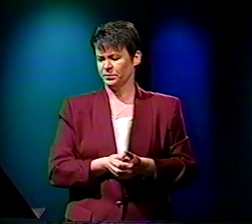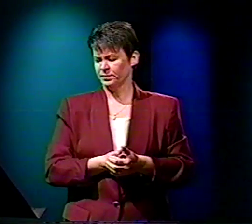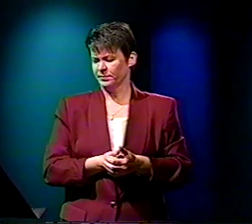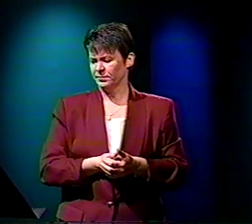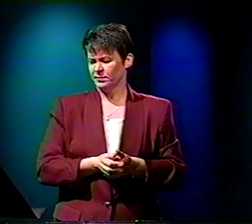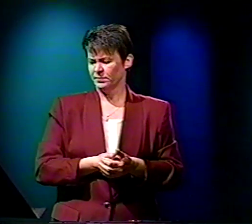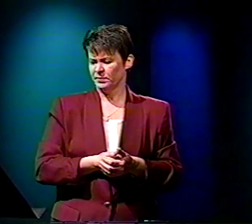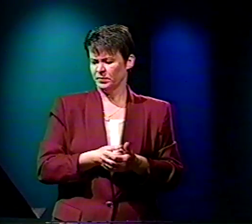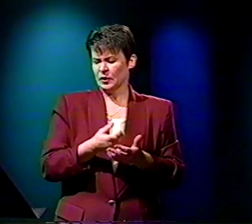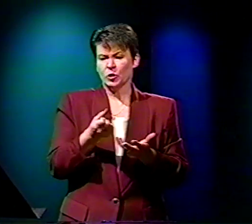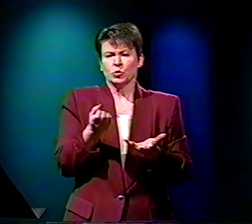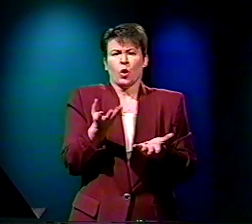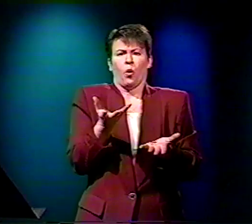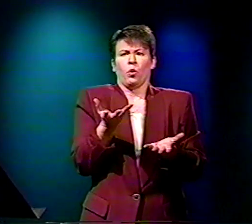script.